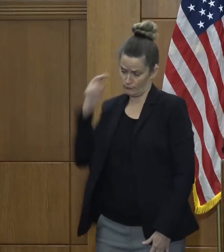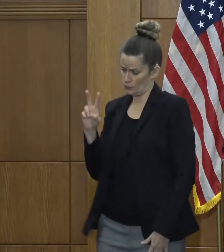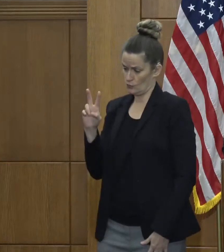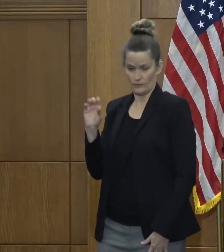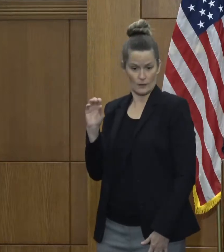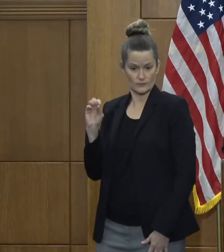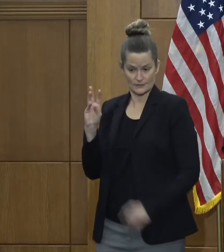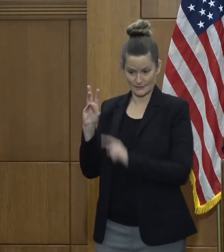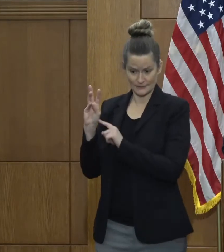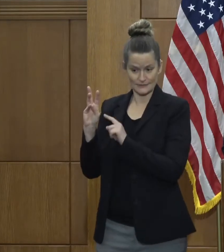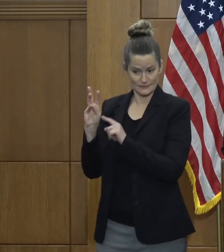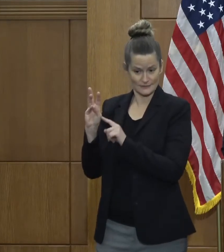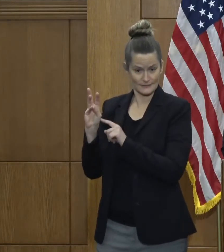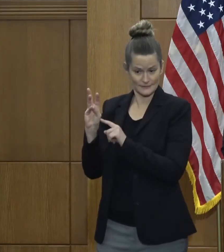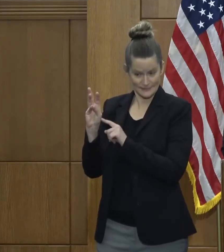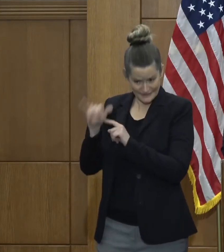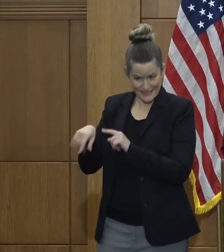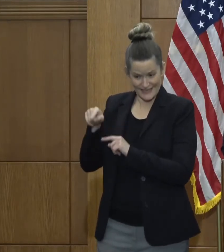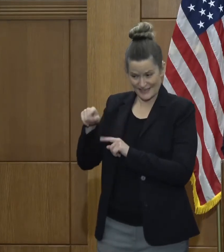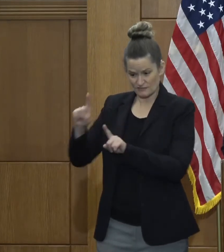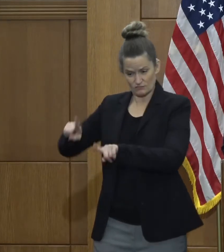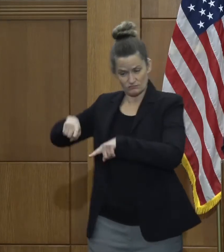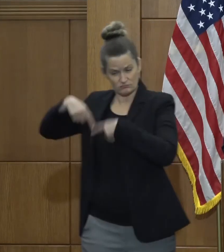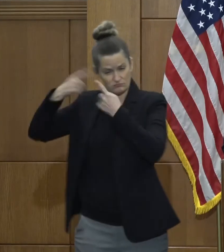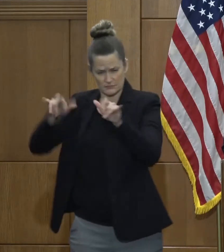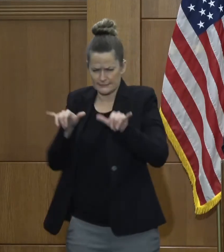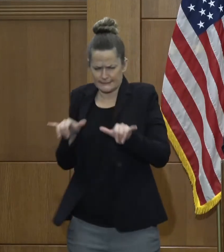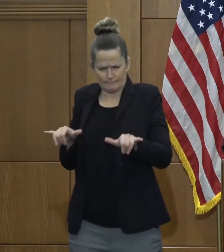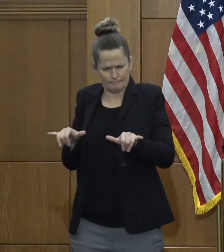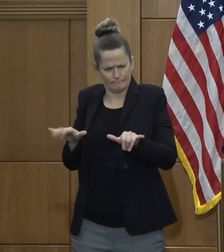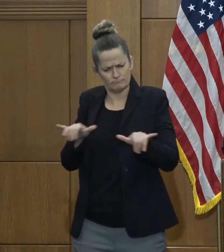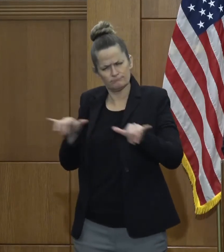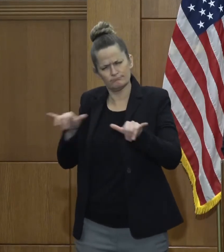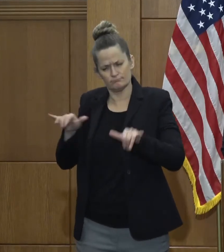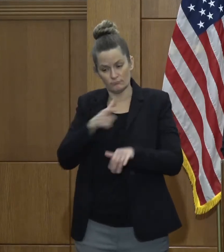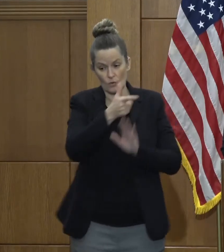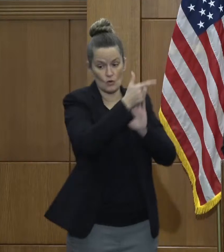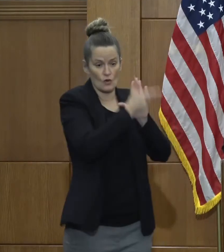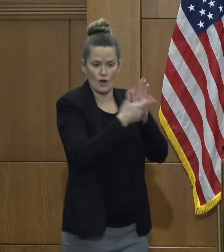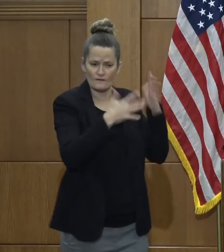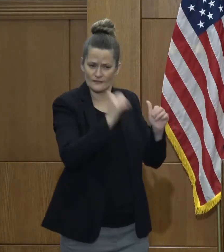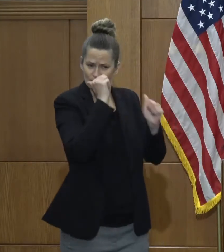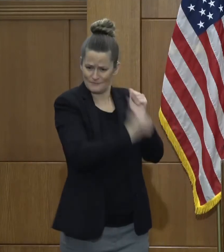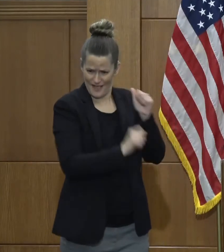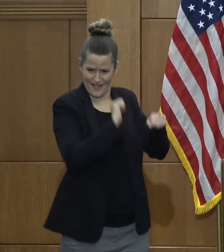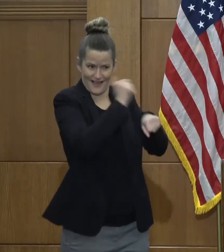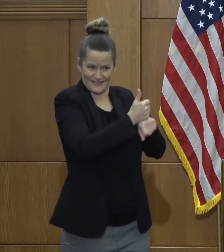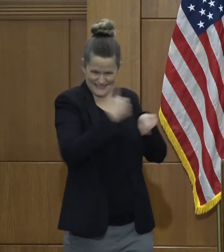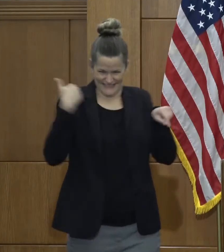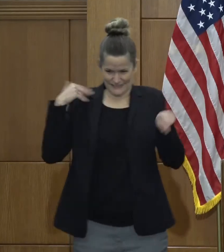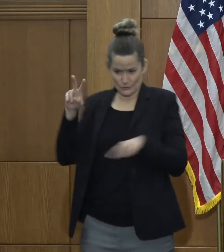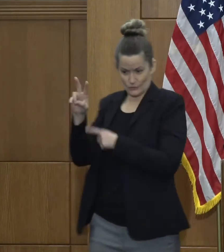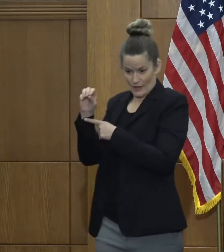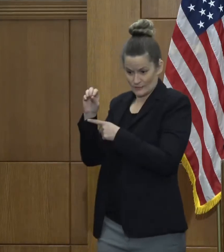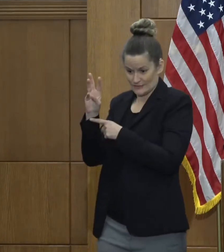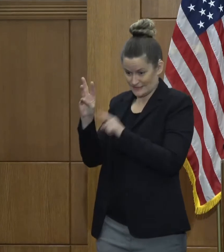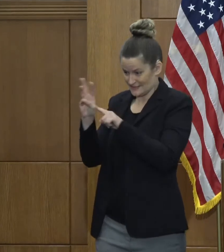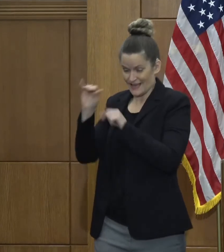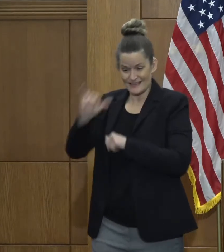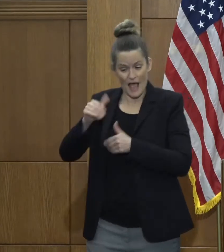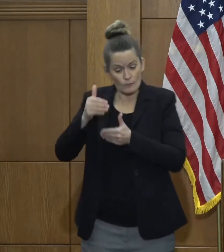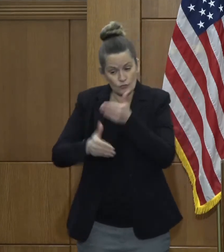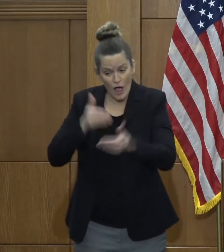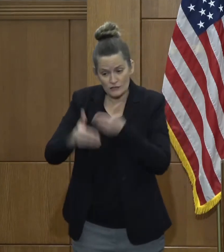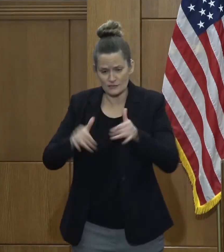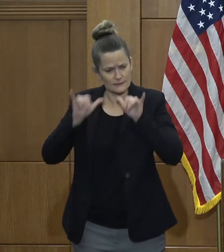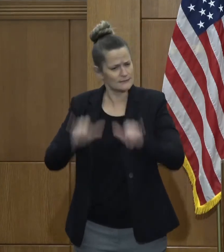every administration since 2006 when the law was enacted. Nothing has changed in the way that that process is managed by the department.